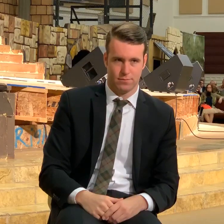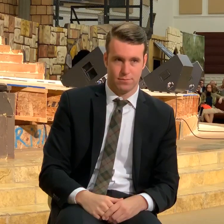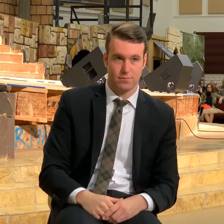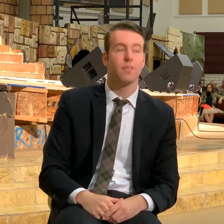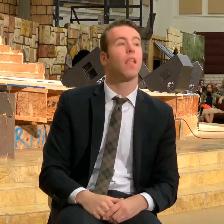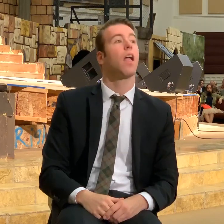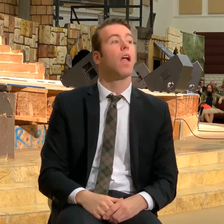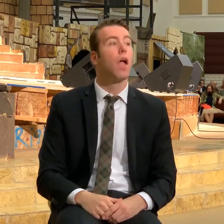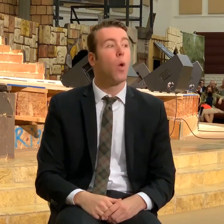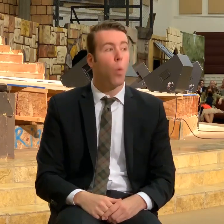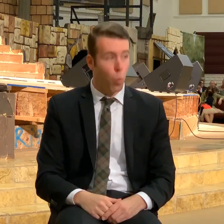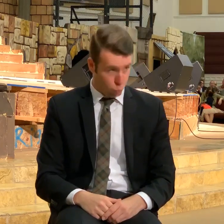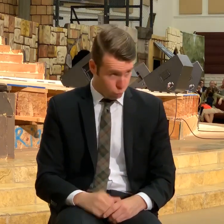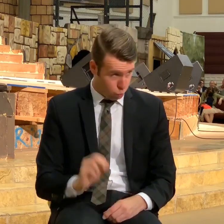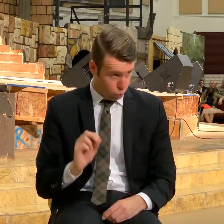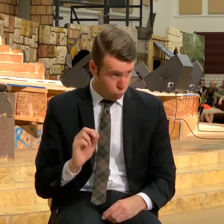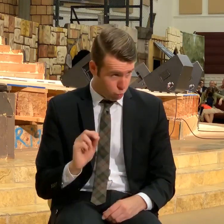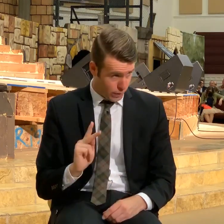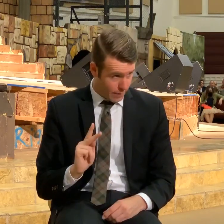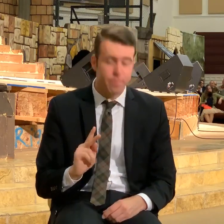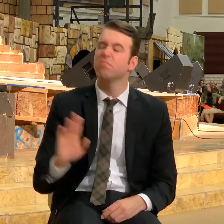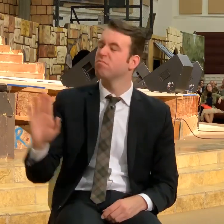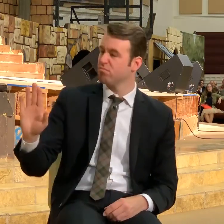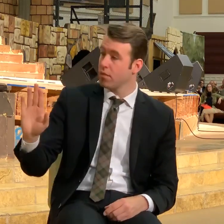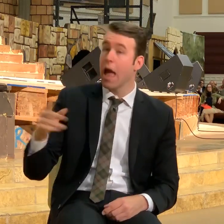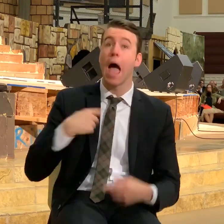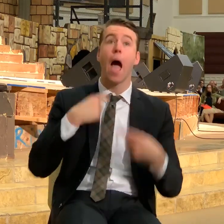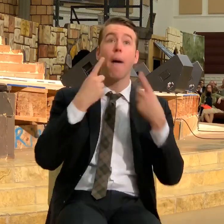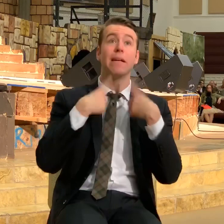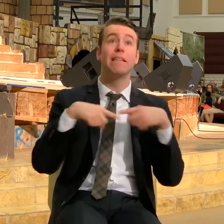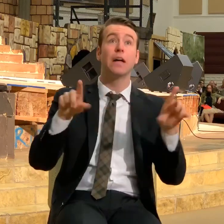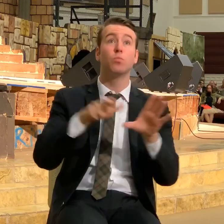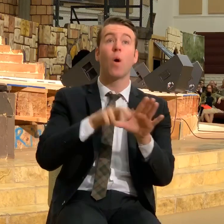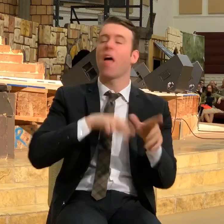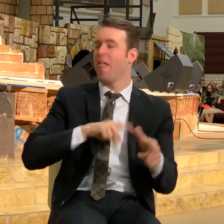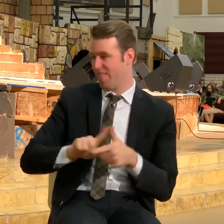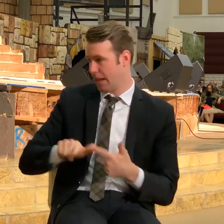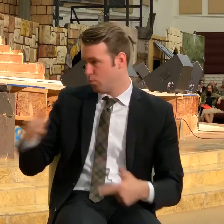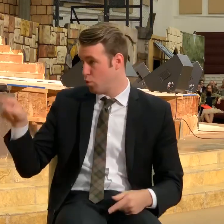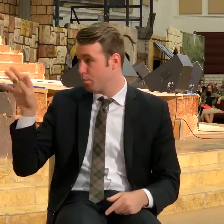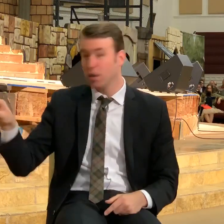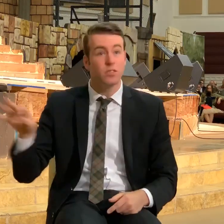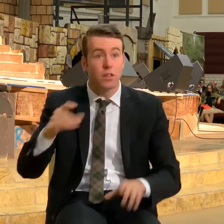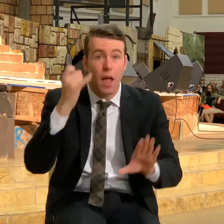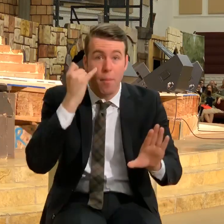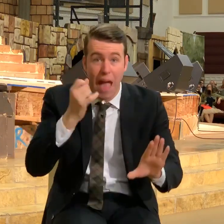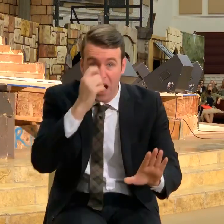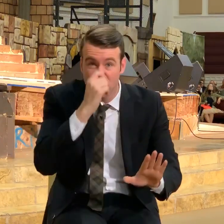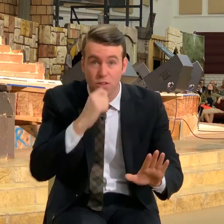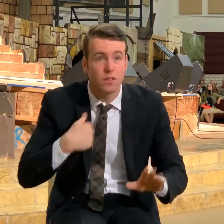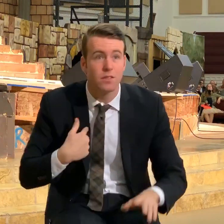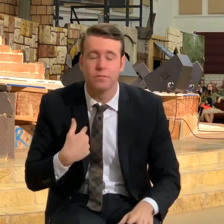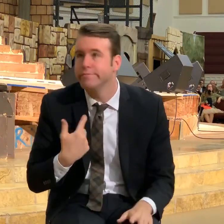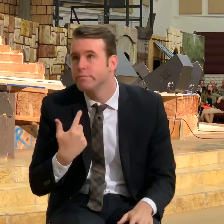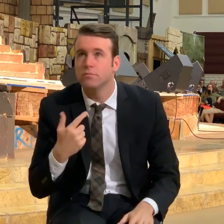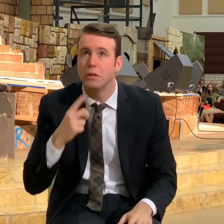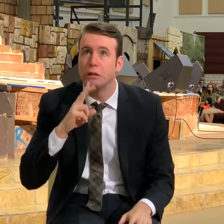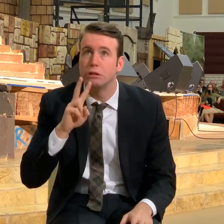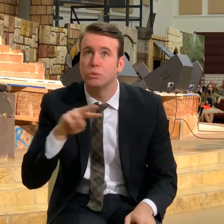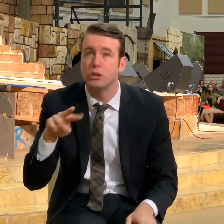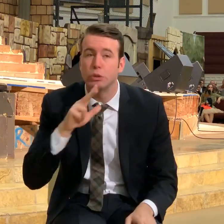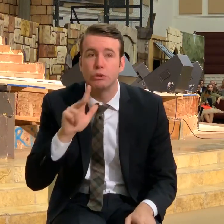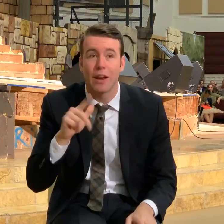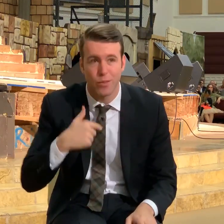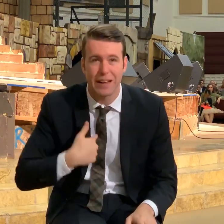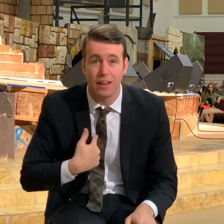We said, okay. He said, so let me, I'm going to make an announcement, then y'all can preach. So he got up to the pulpit. Imagine this. We're all of like 22 and